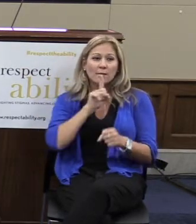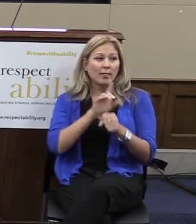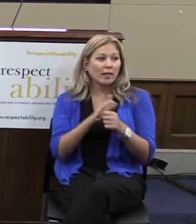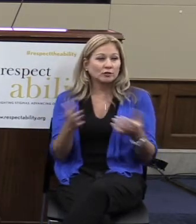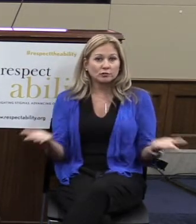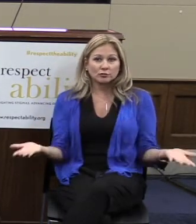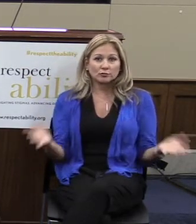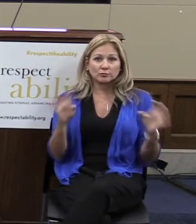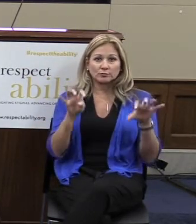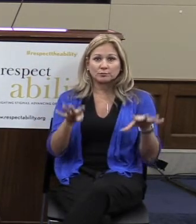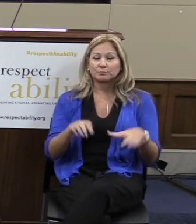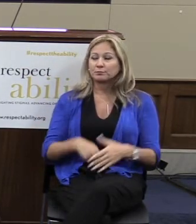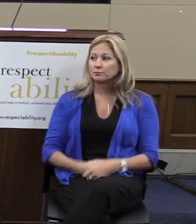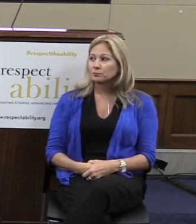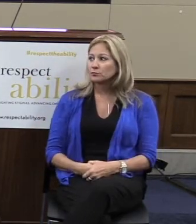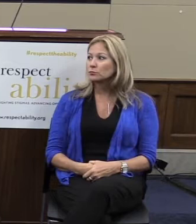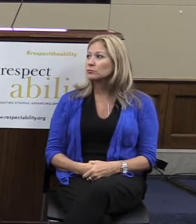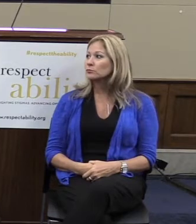Thank you.